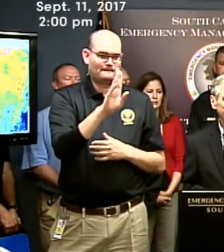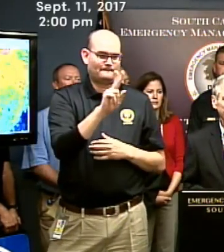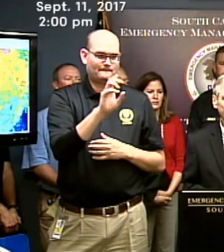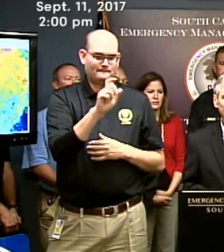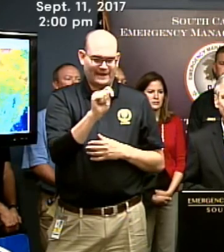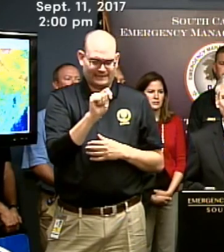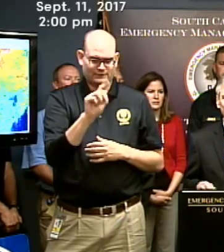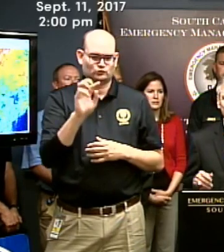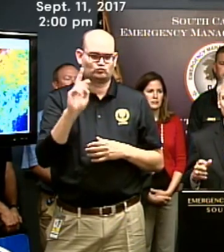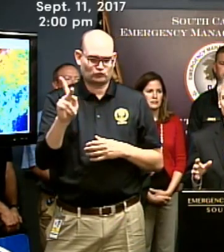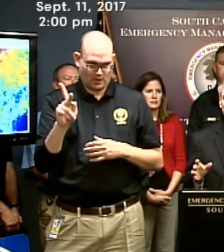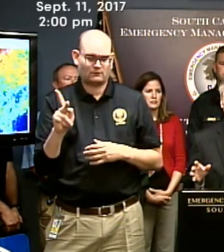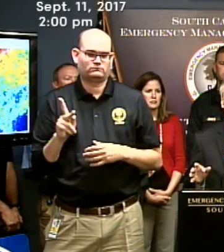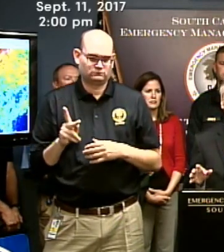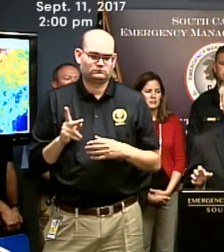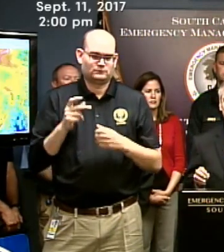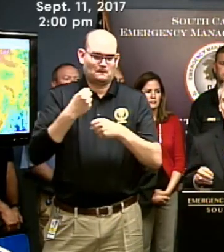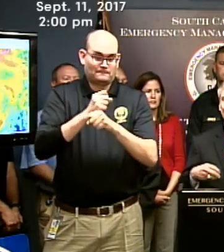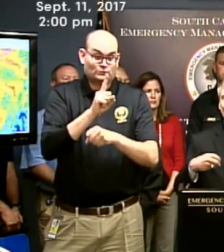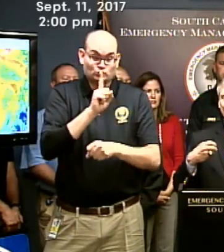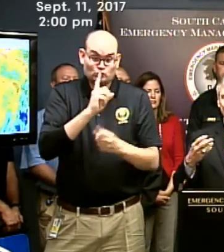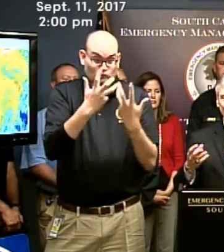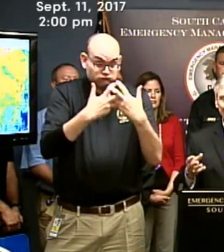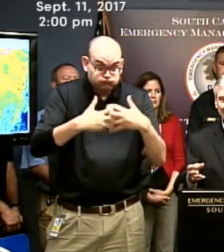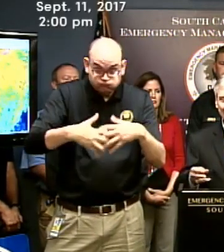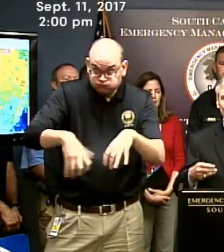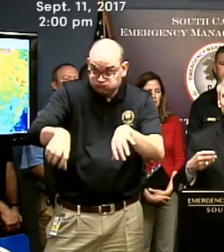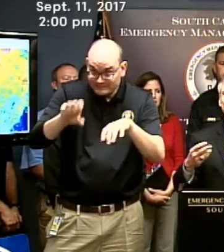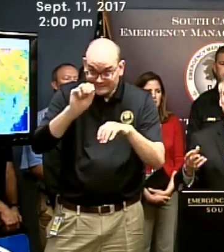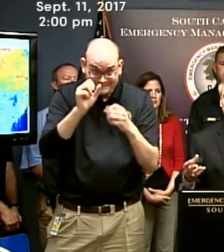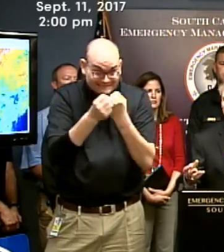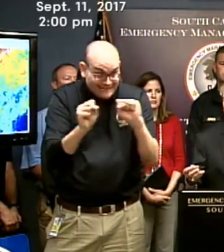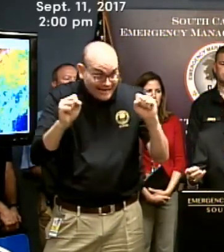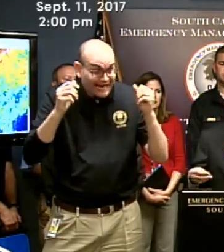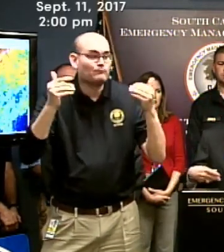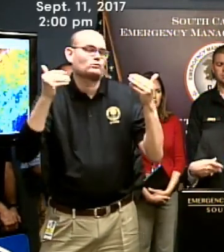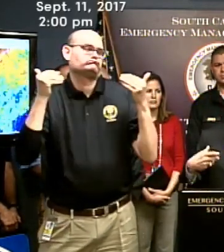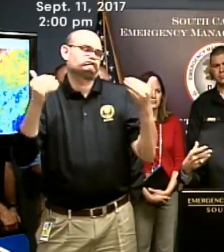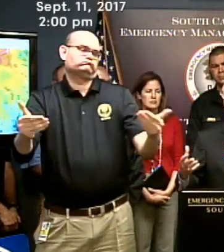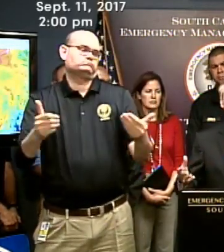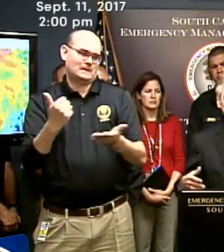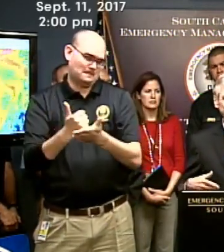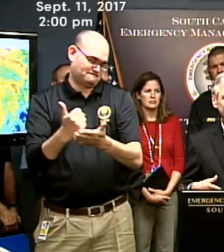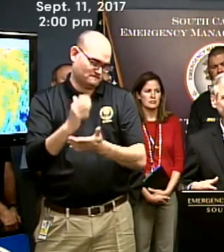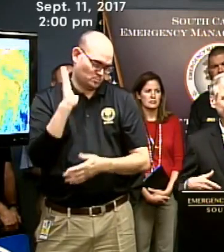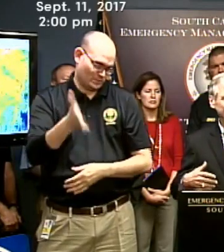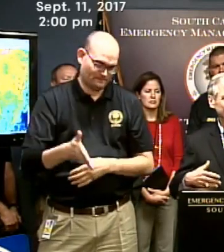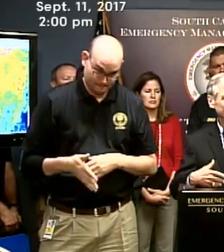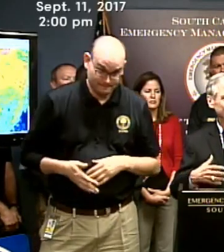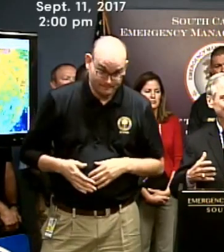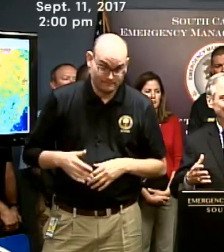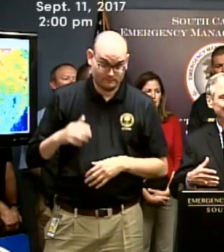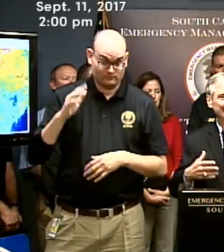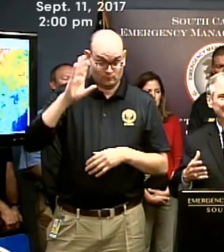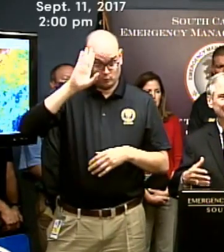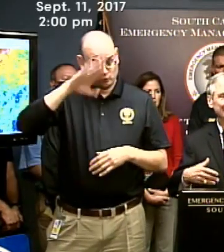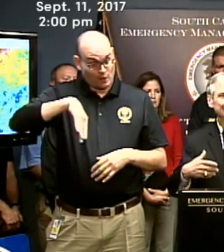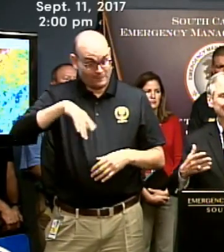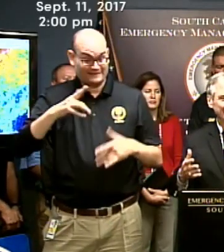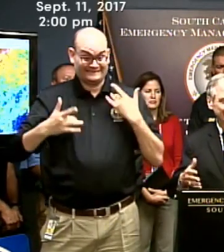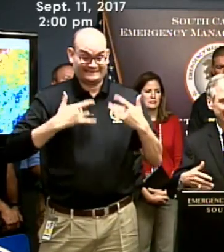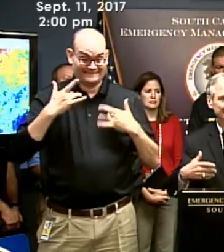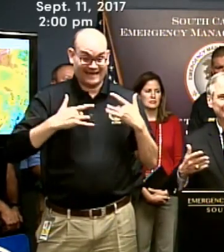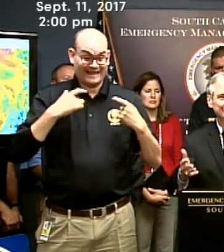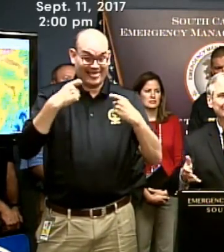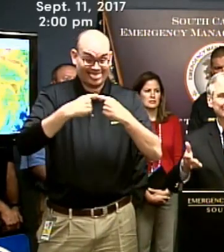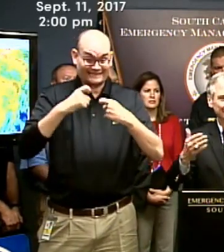working. We ask you, you're going to appreciate them, but as you'd be better off not